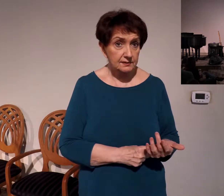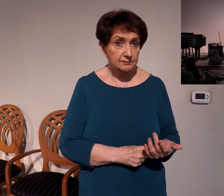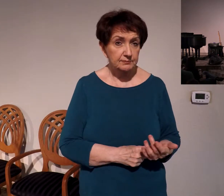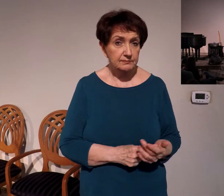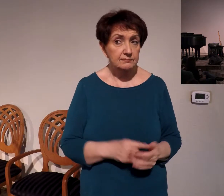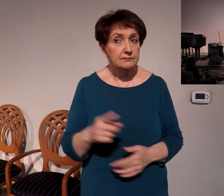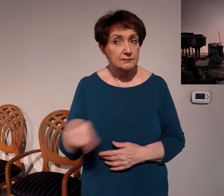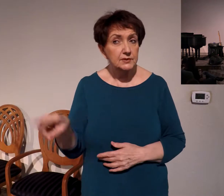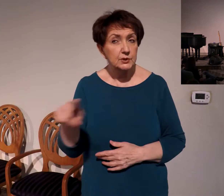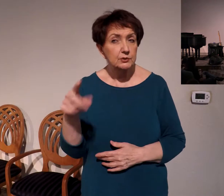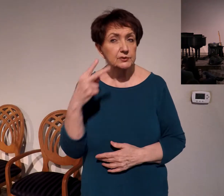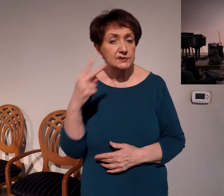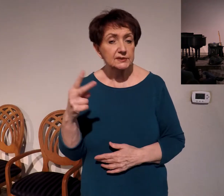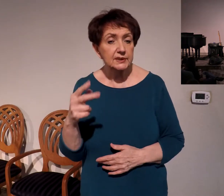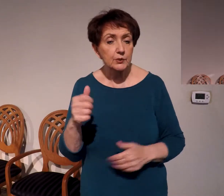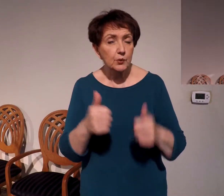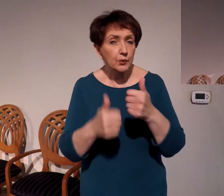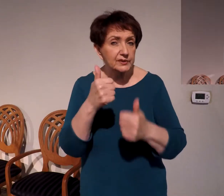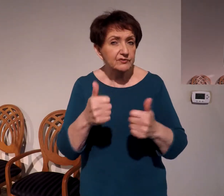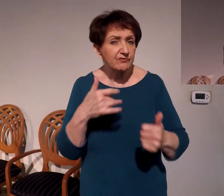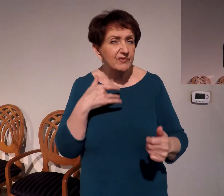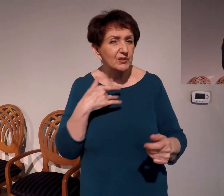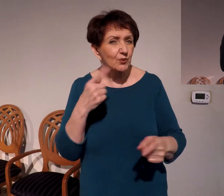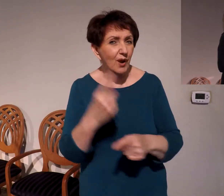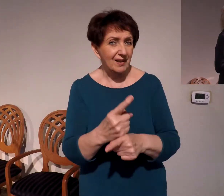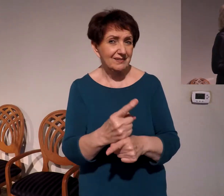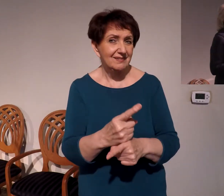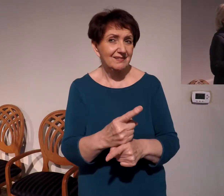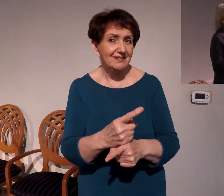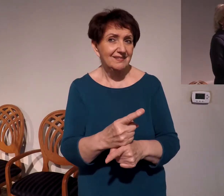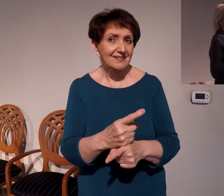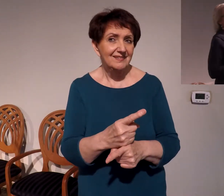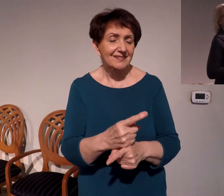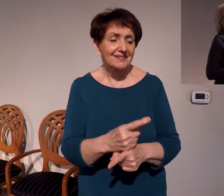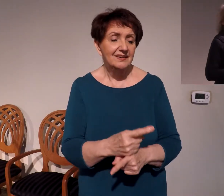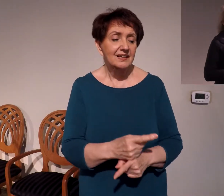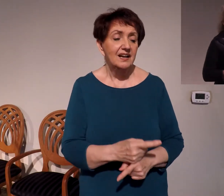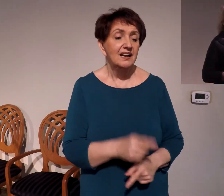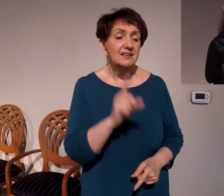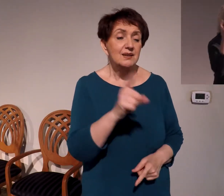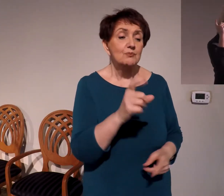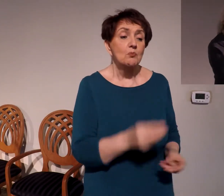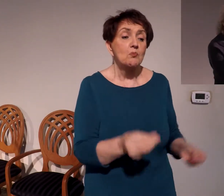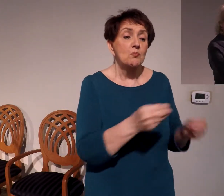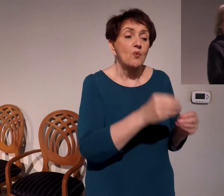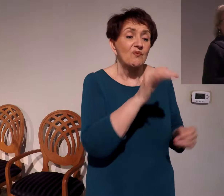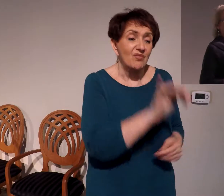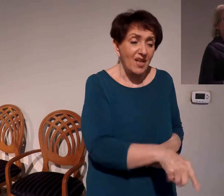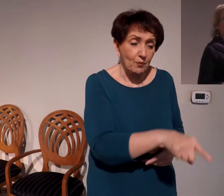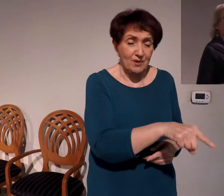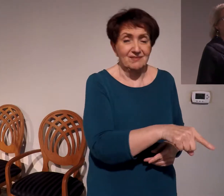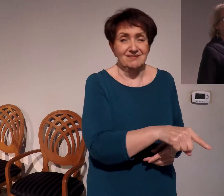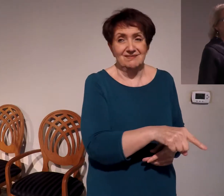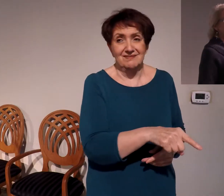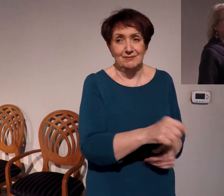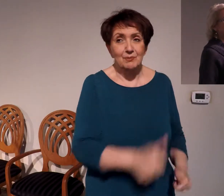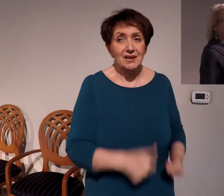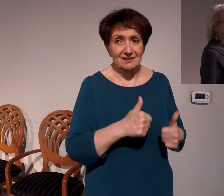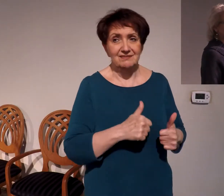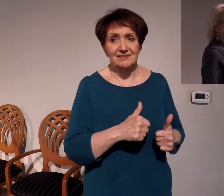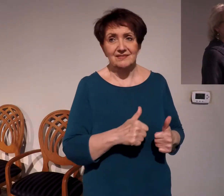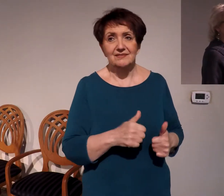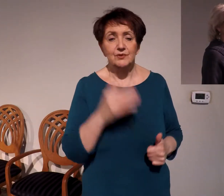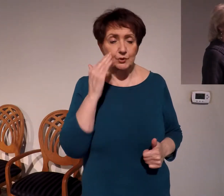which resonates with you, and you think, oh man, I need more of that in my life. Boom, right there. You know the place